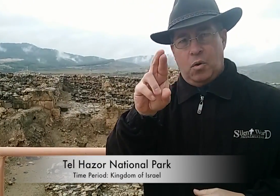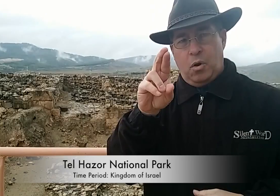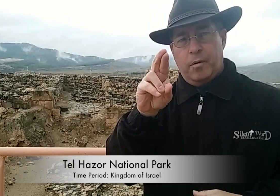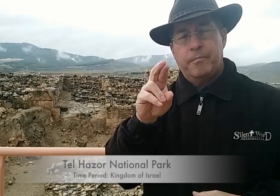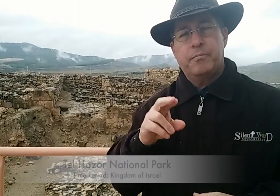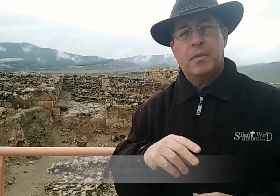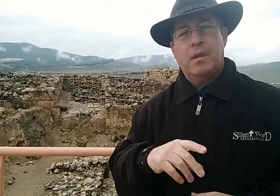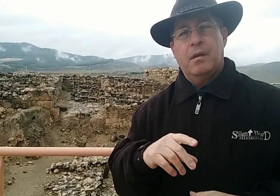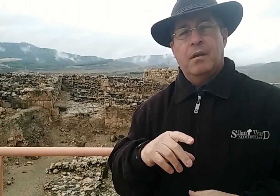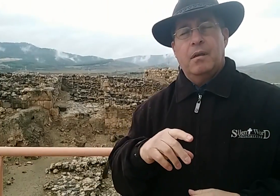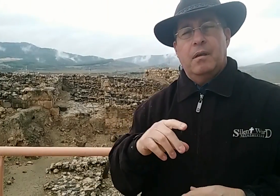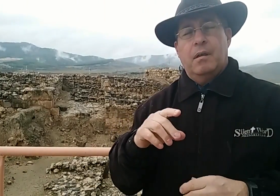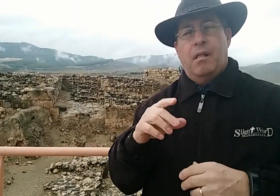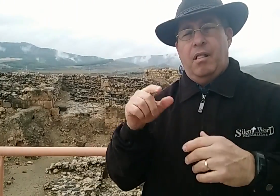This is the place called Hazor.